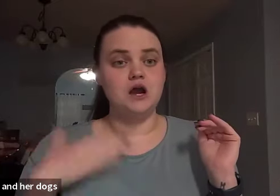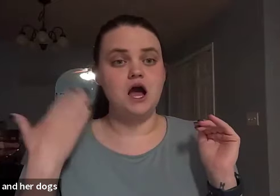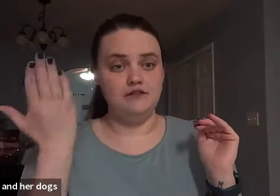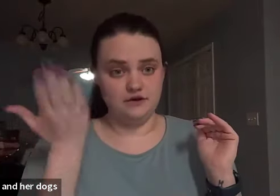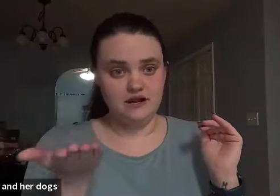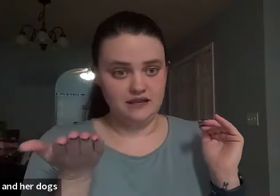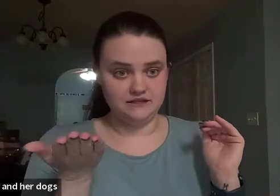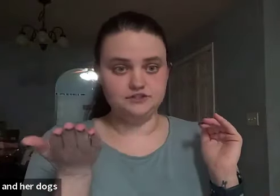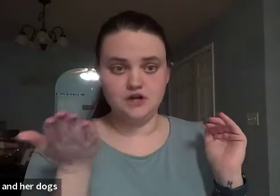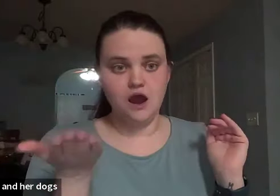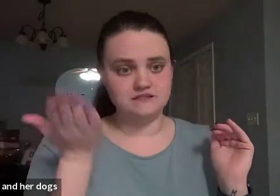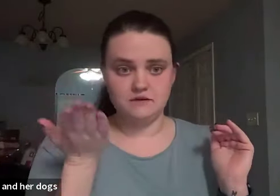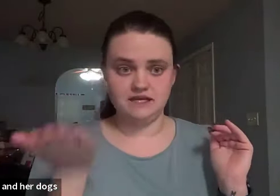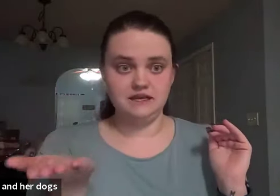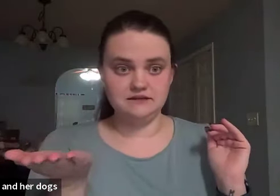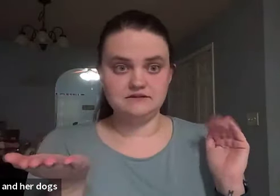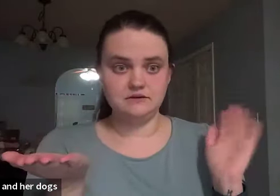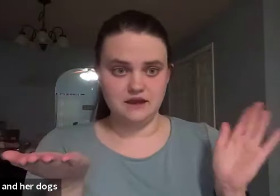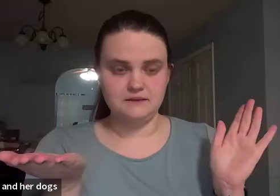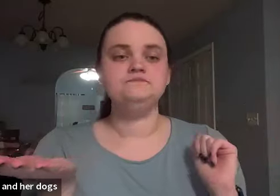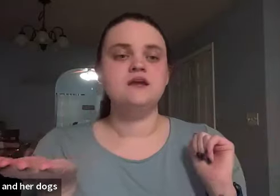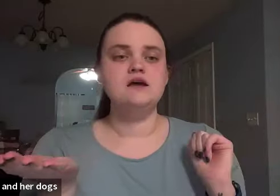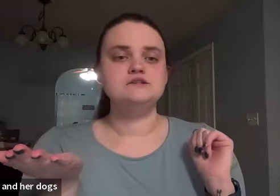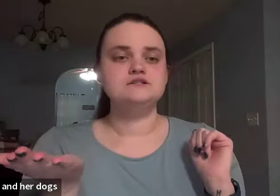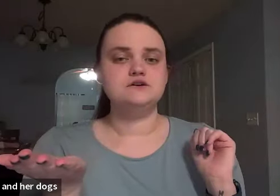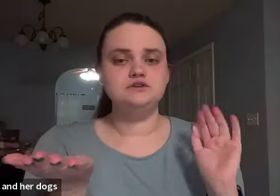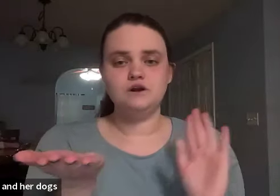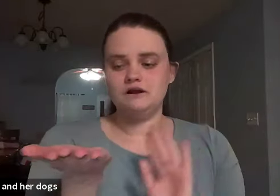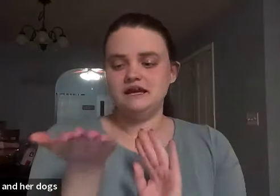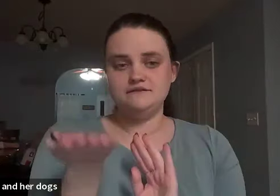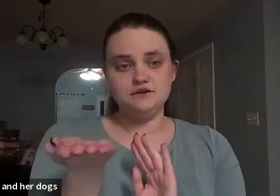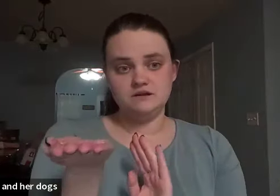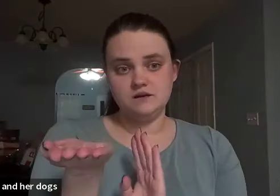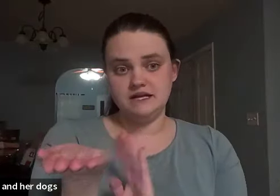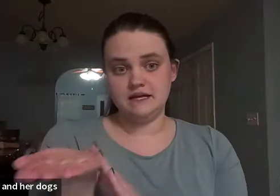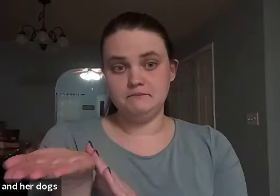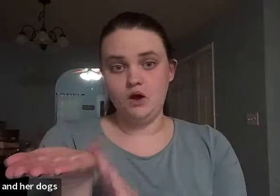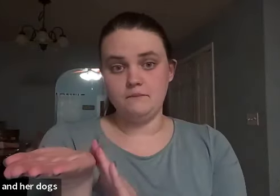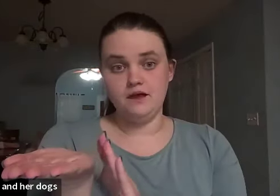your other hand, your non-dominant hand. Okay. So you can already have your non-dominant hand palm